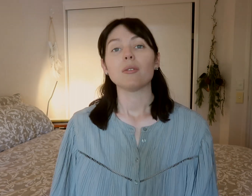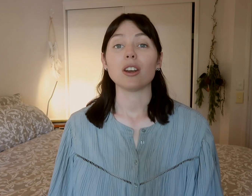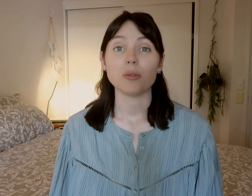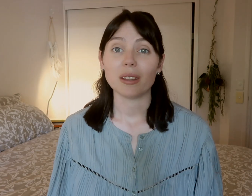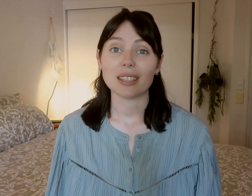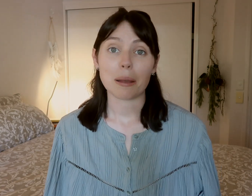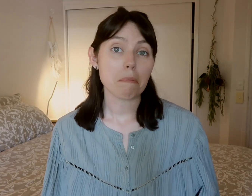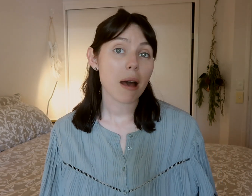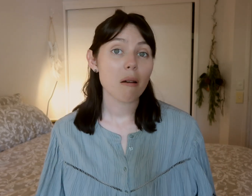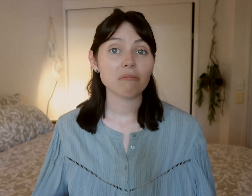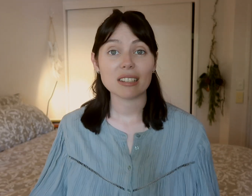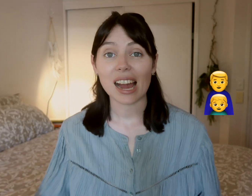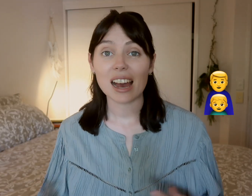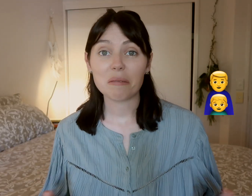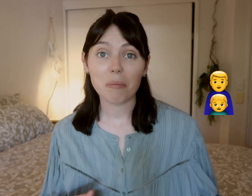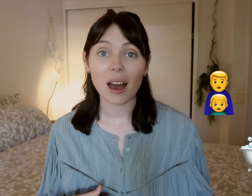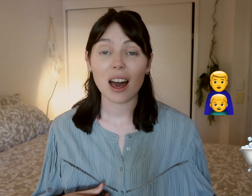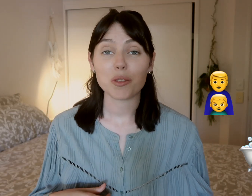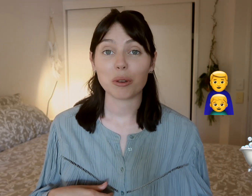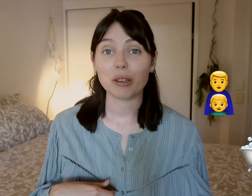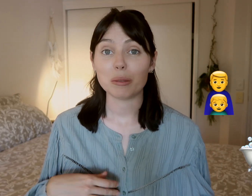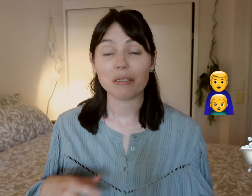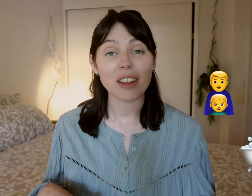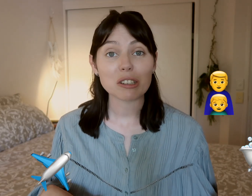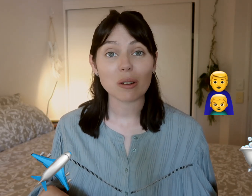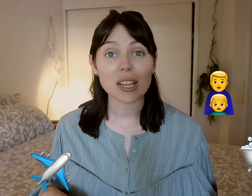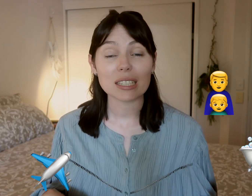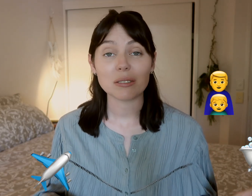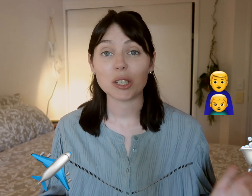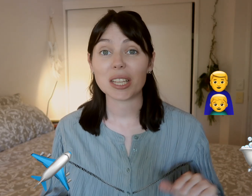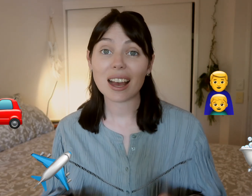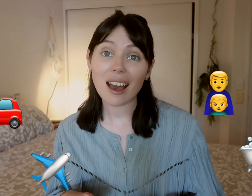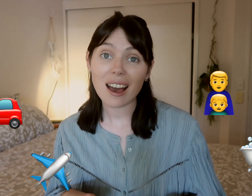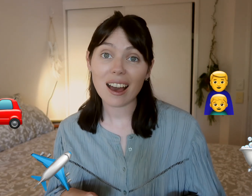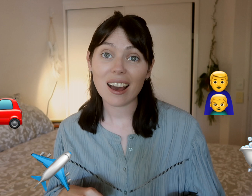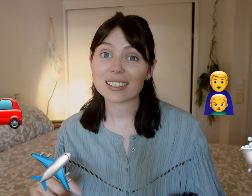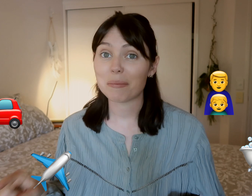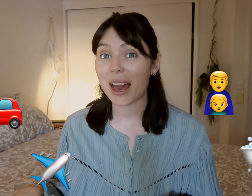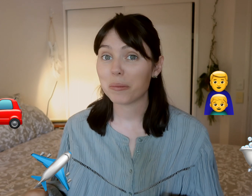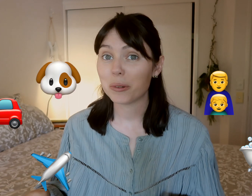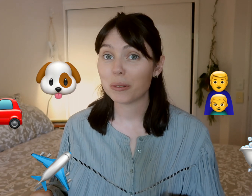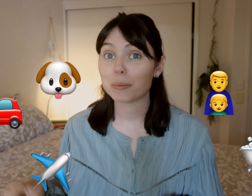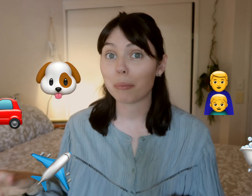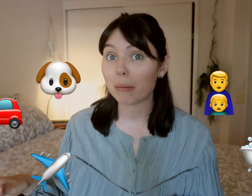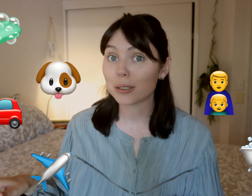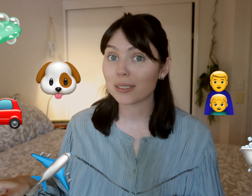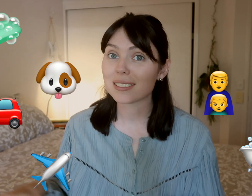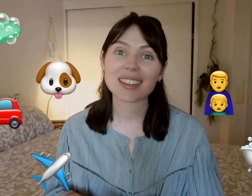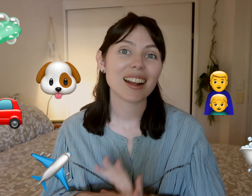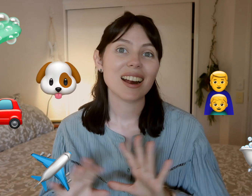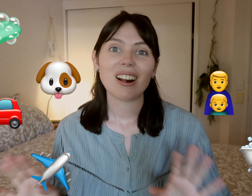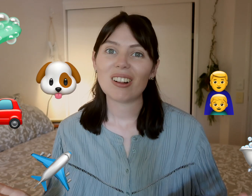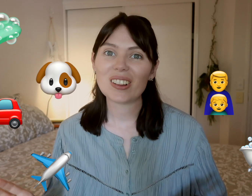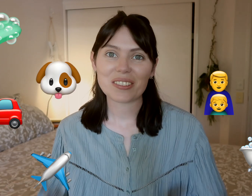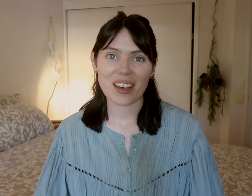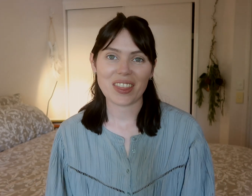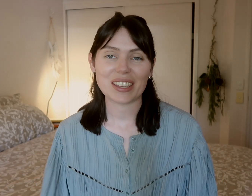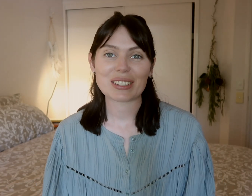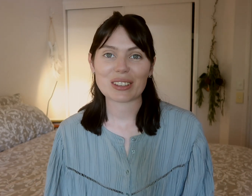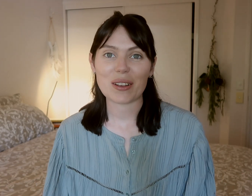I'm going to do ones like mum, dad, bath, we're going to do some adventure ones, we're to do the car, some animals, bubbles, all the fun things. So